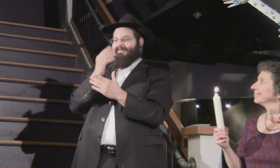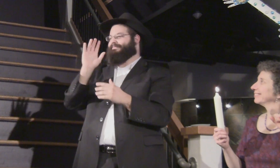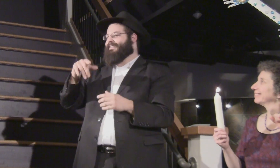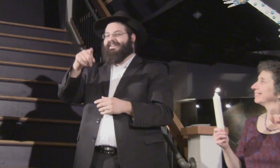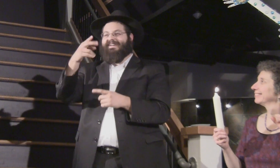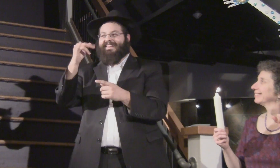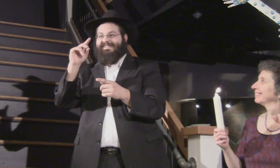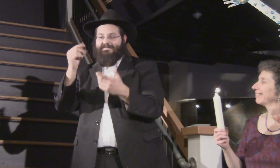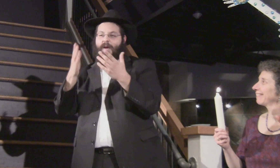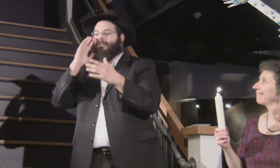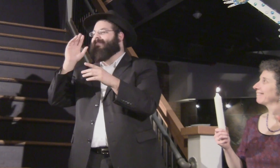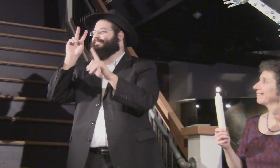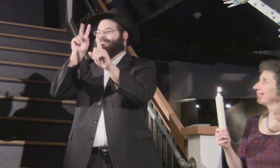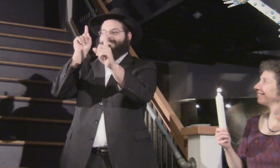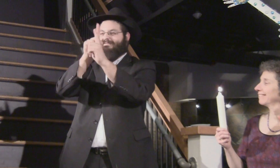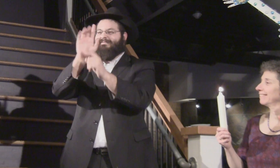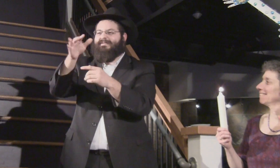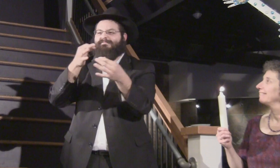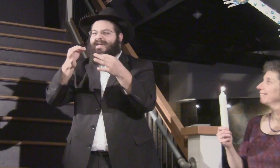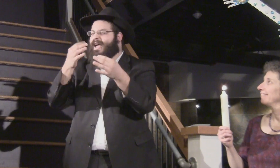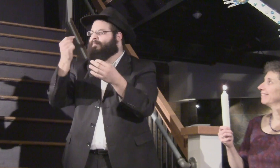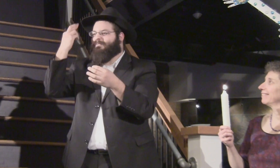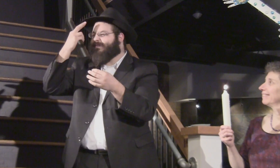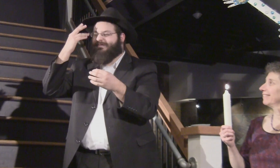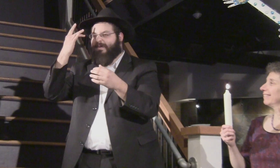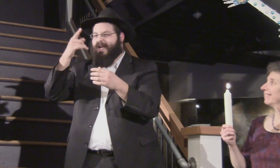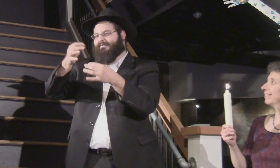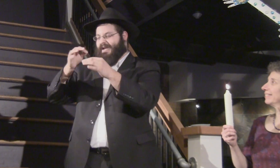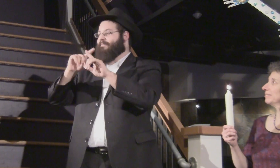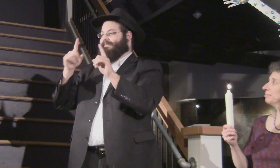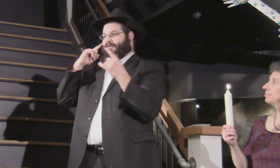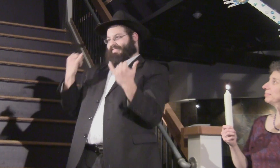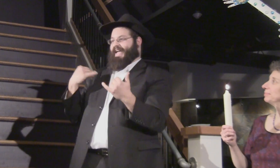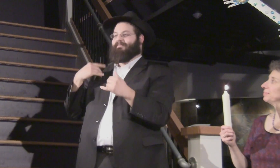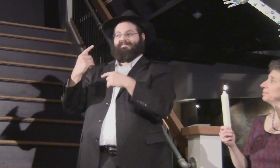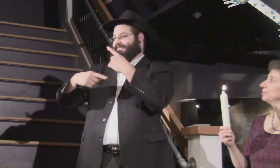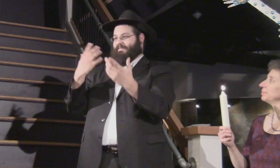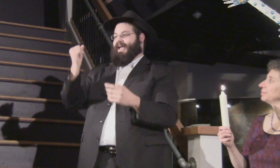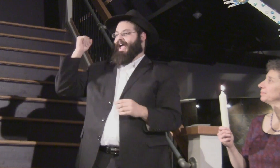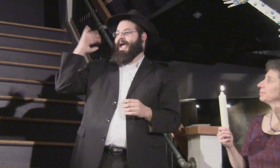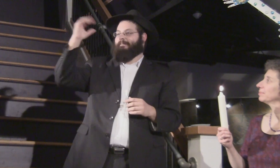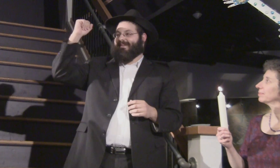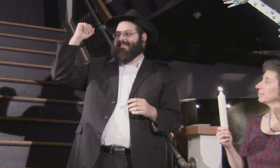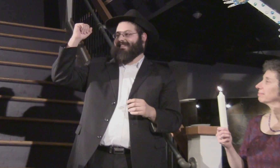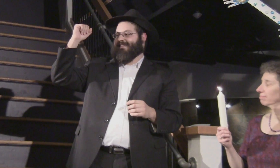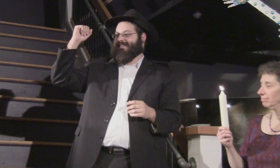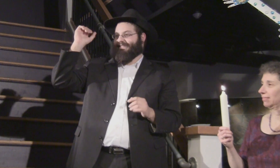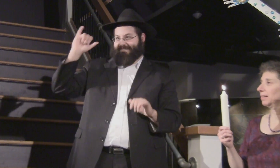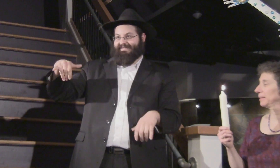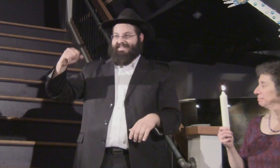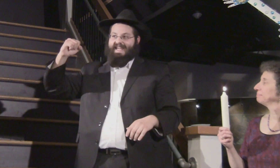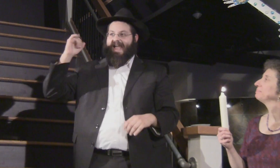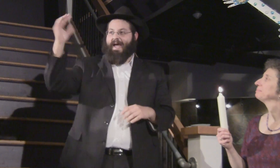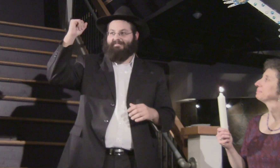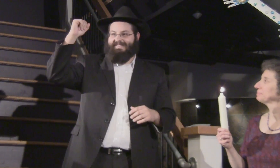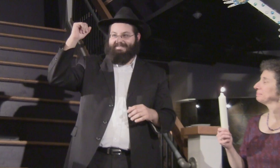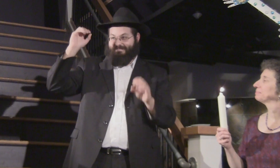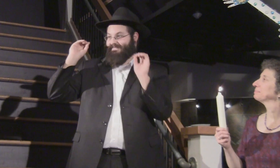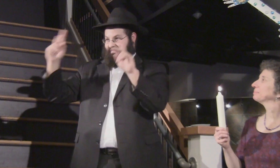of you are like, oh, well, that's new. Well, really, it's a little, for now, we can describe it later, but this is